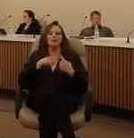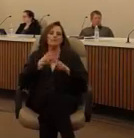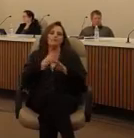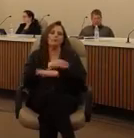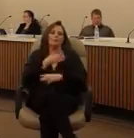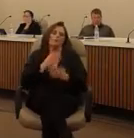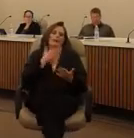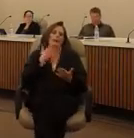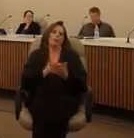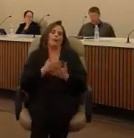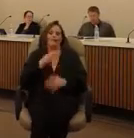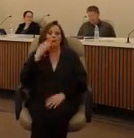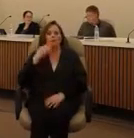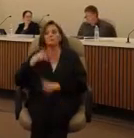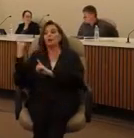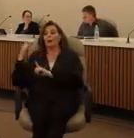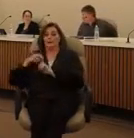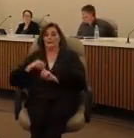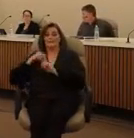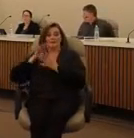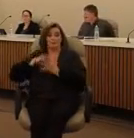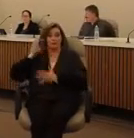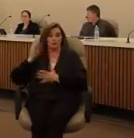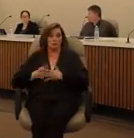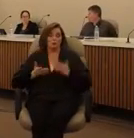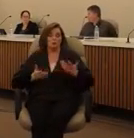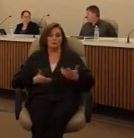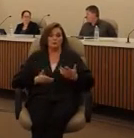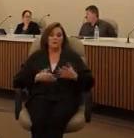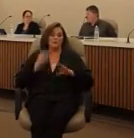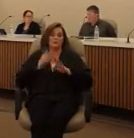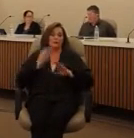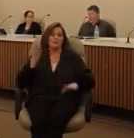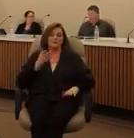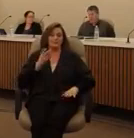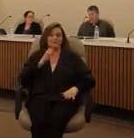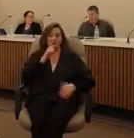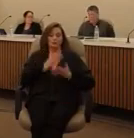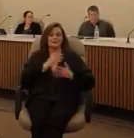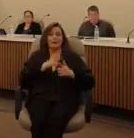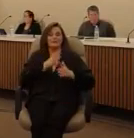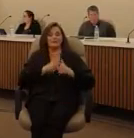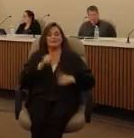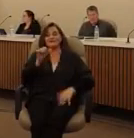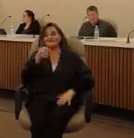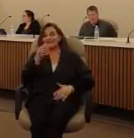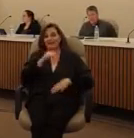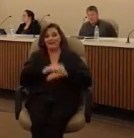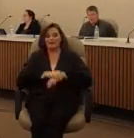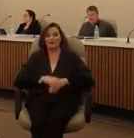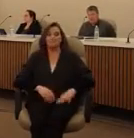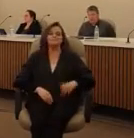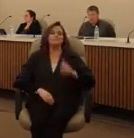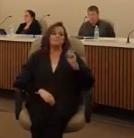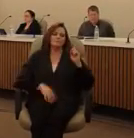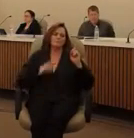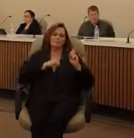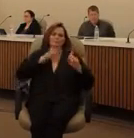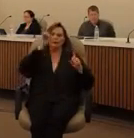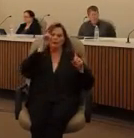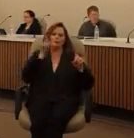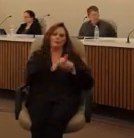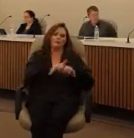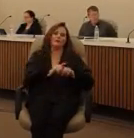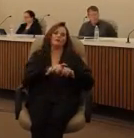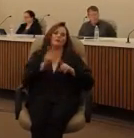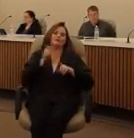Especially for breakfast. students, if they're coming out of RIT, they don't get done with classes until 10 o'clock at night. I would agree with you, Mike, if it was down one of those